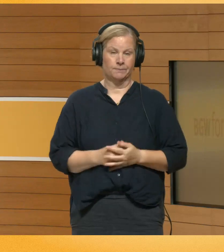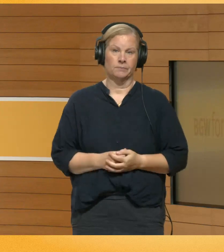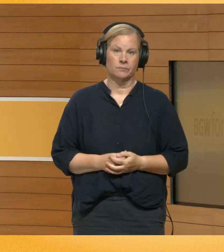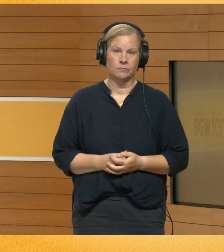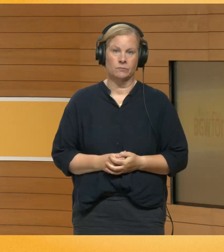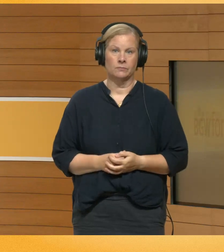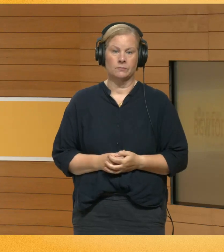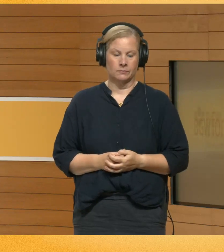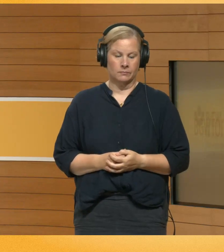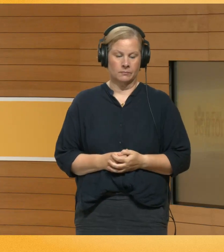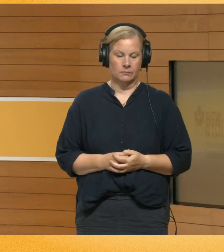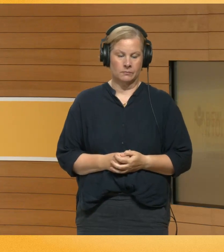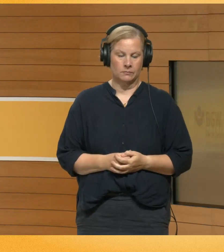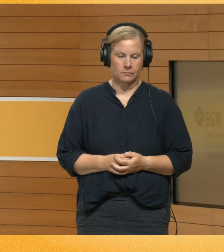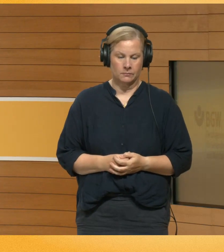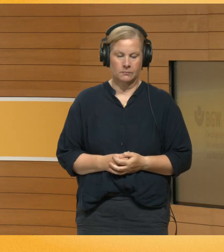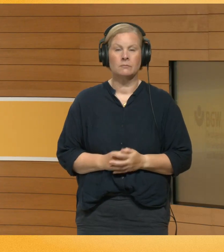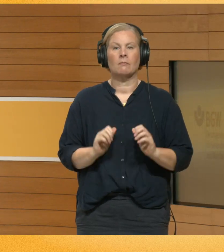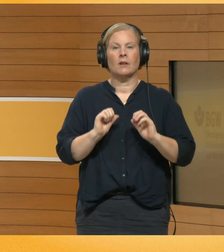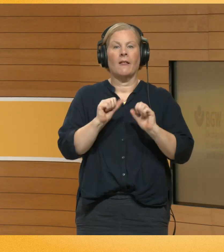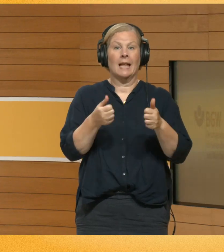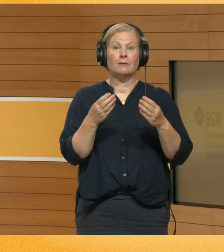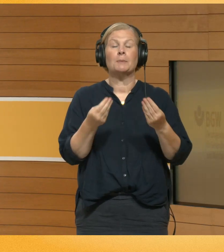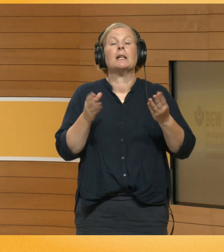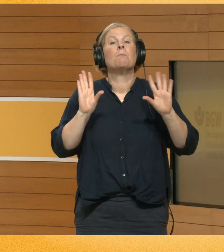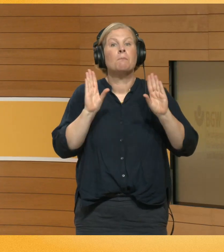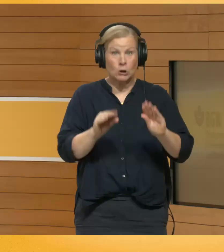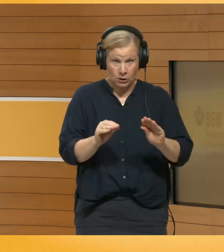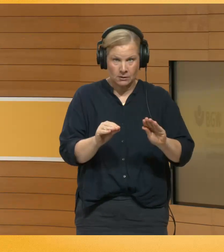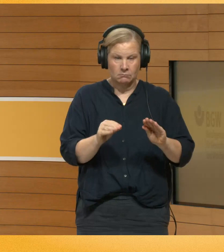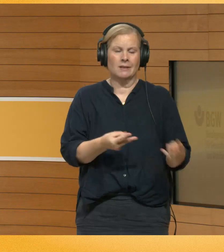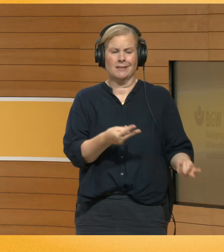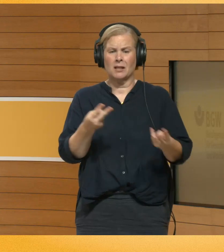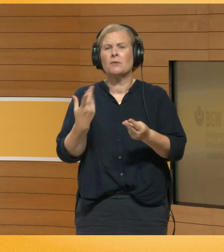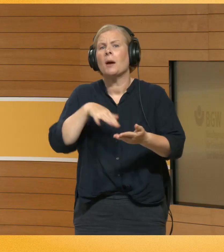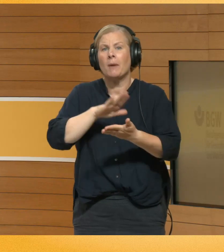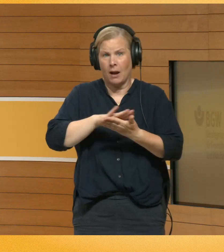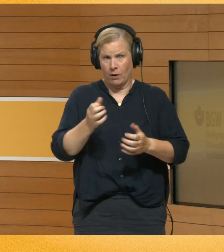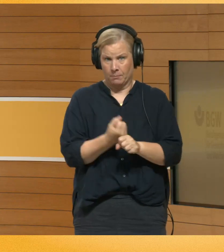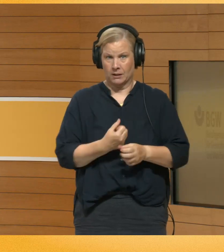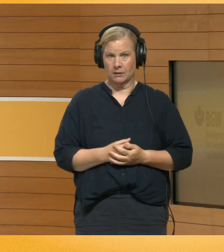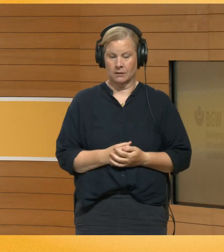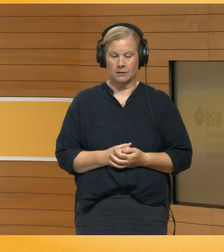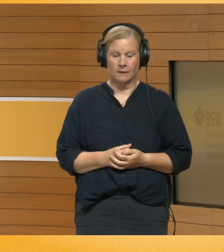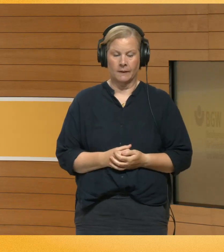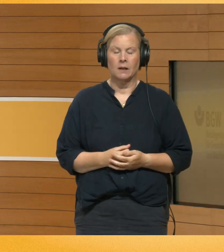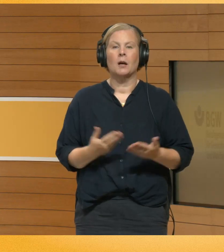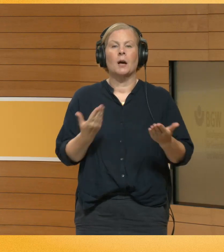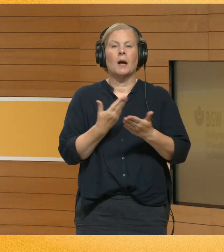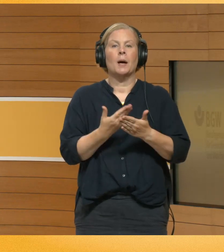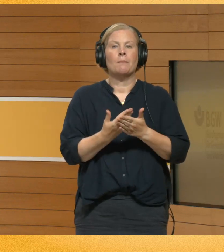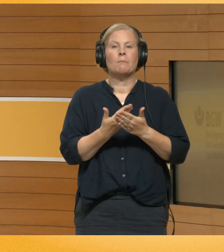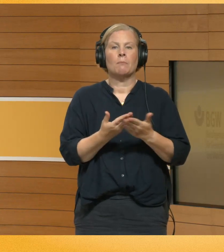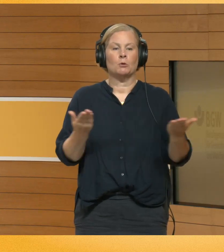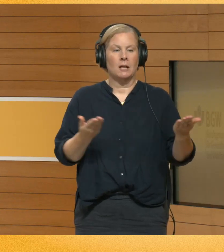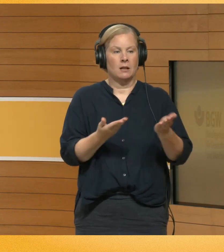load borne during the transfer. The systematic use of aids facilitates the transfer,